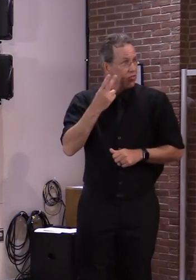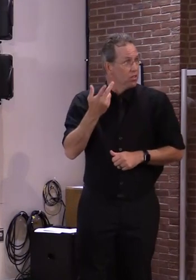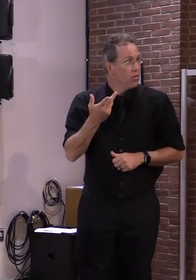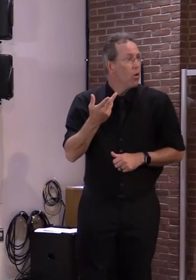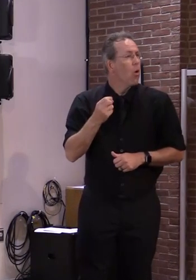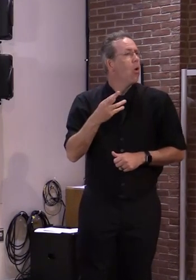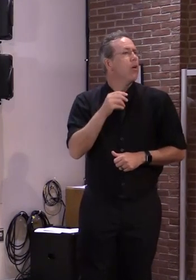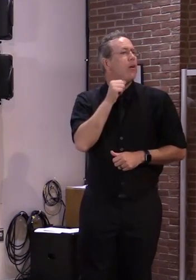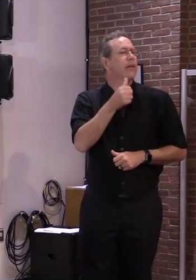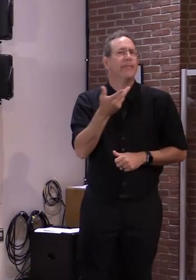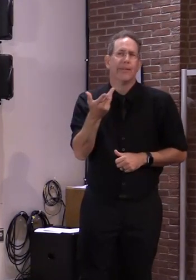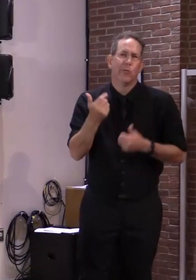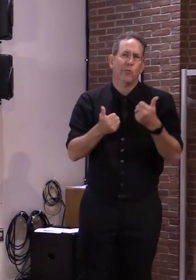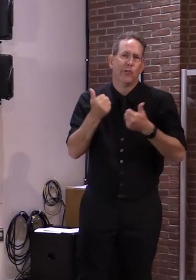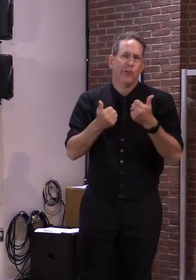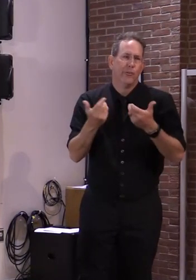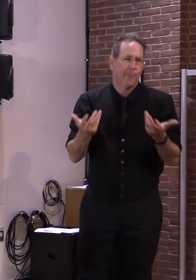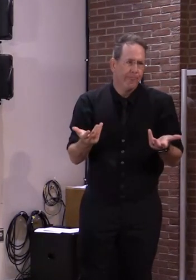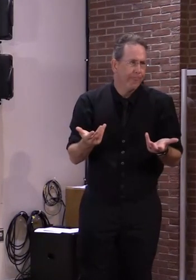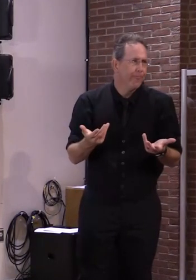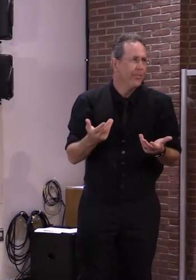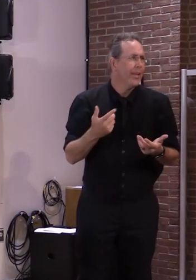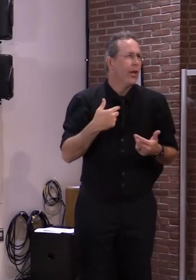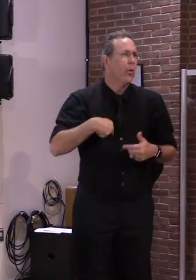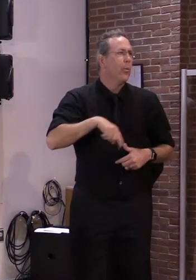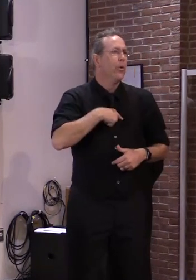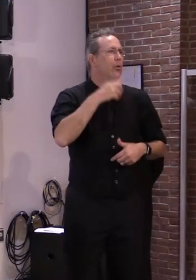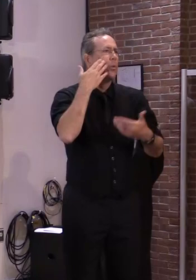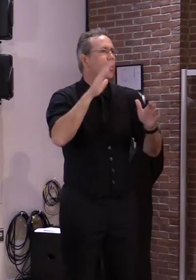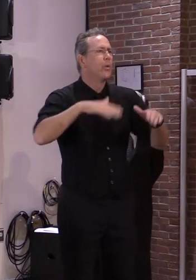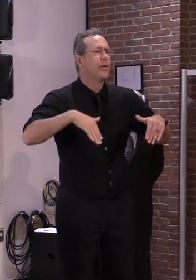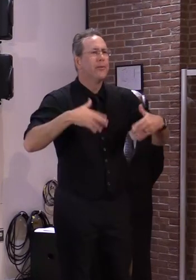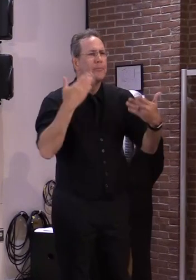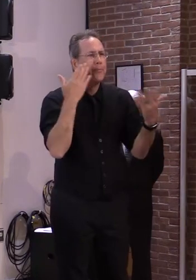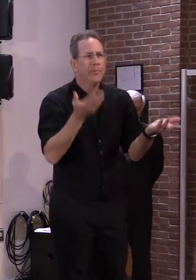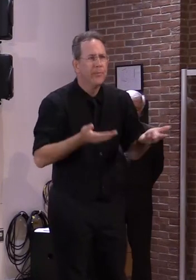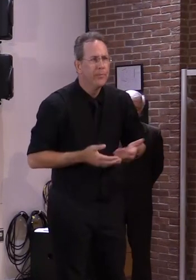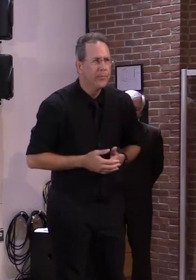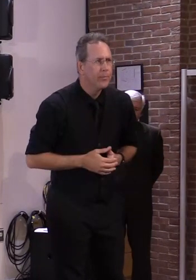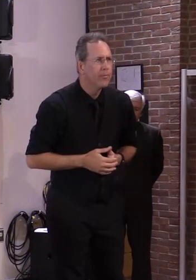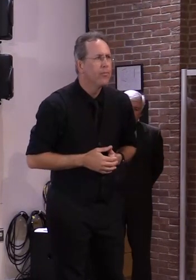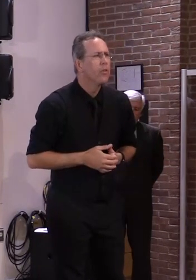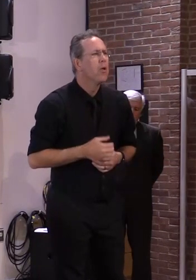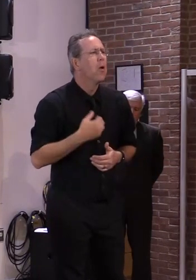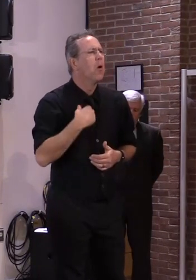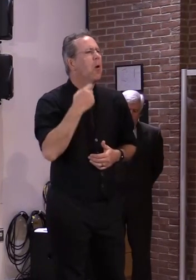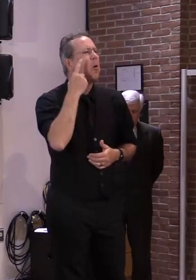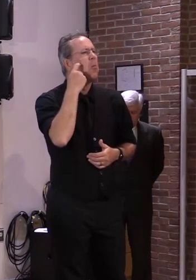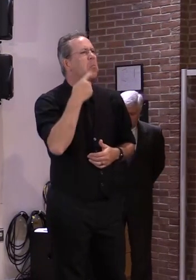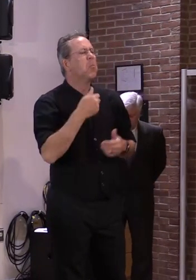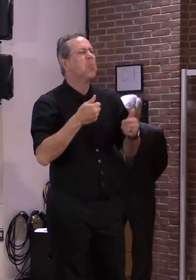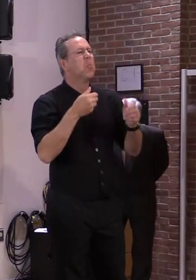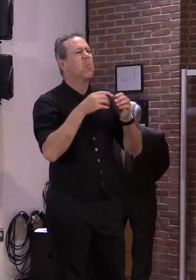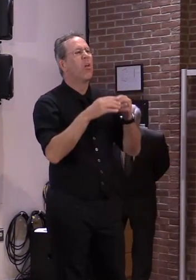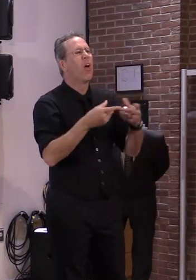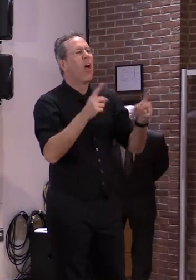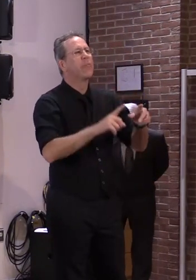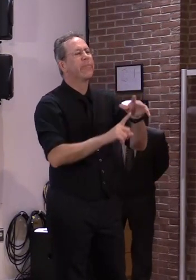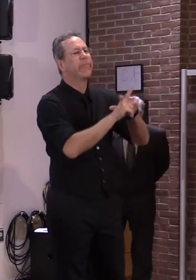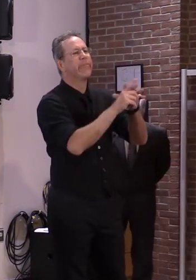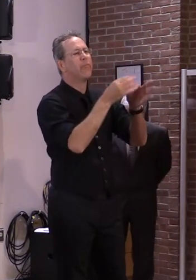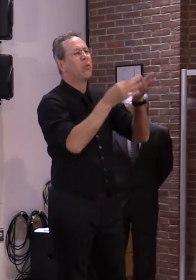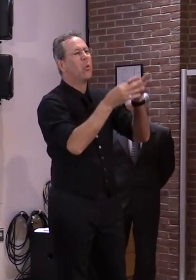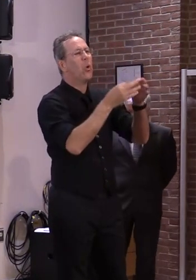court systems, as people across the country probably are tackling this and appealing decisions and